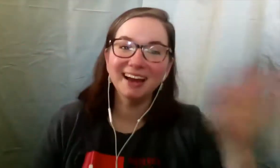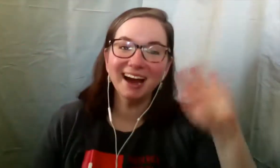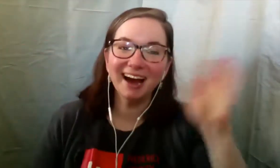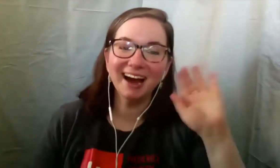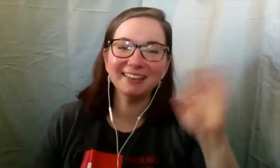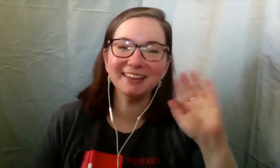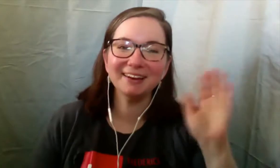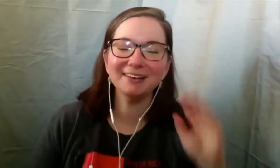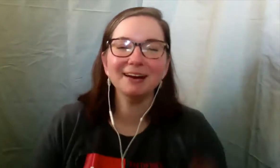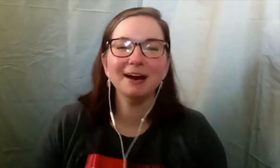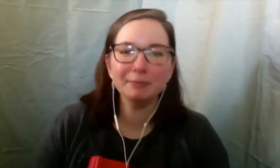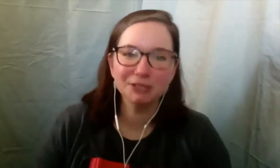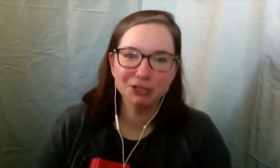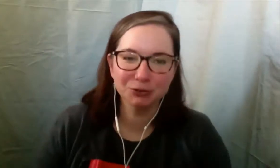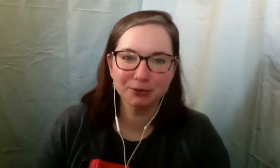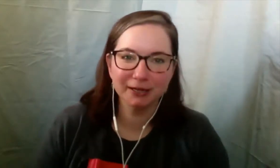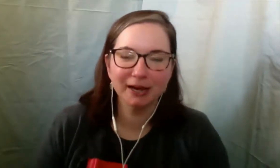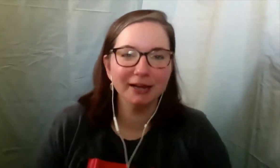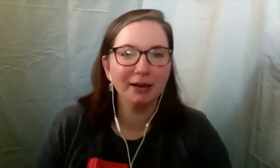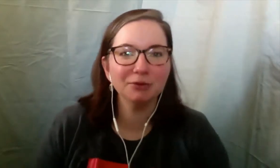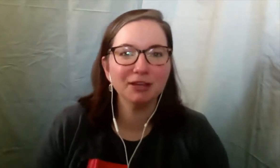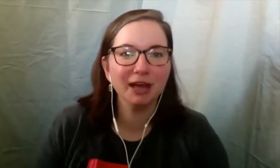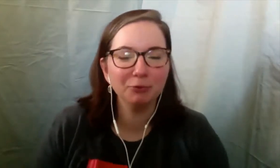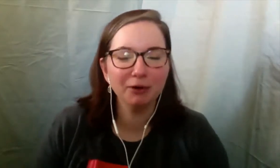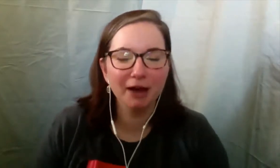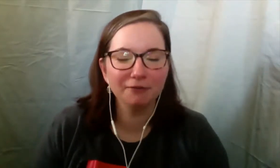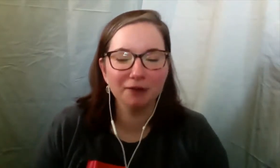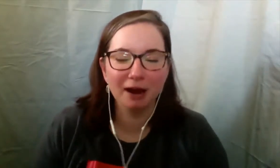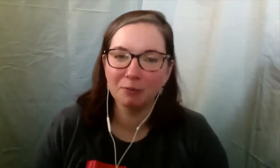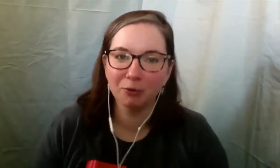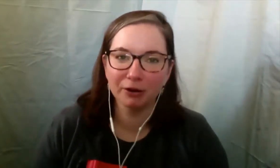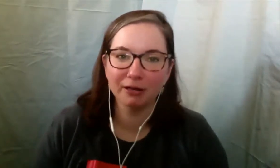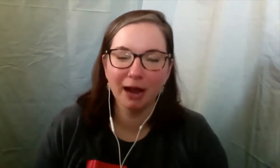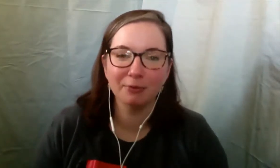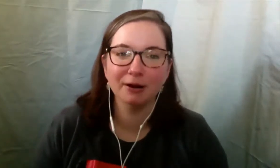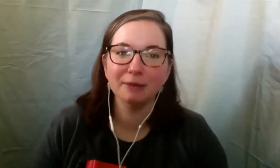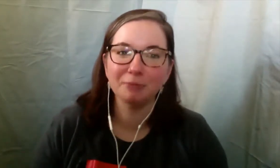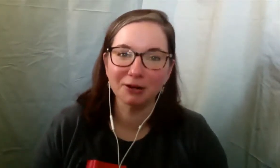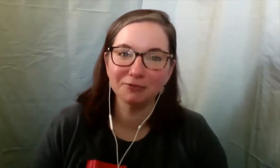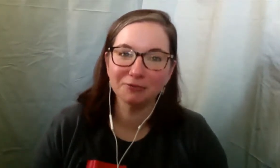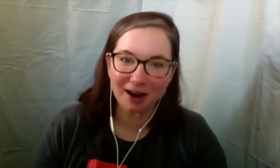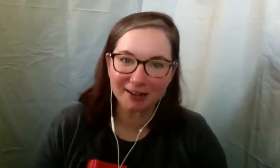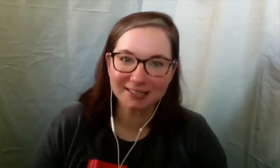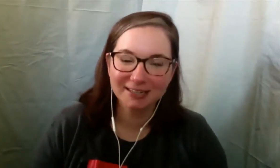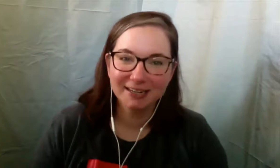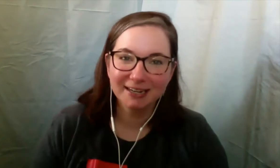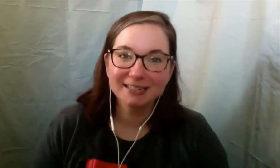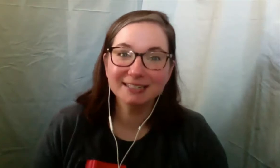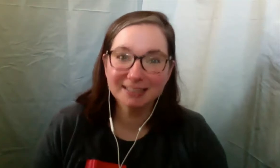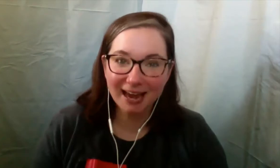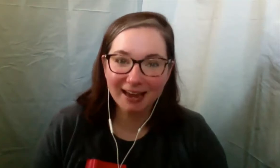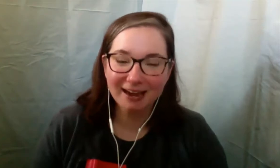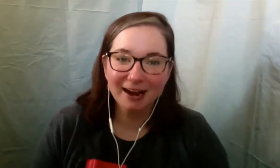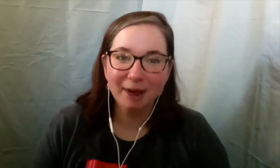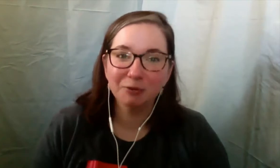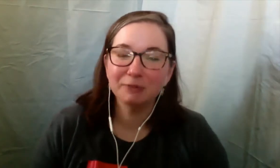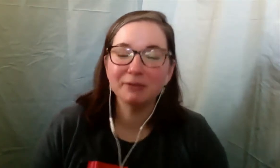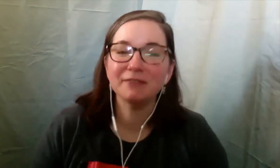Hi there. I'm Miss Julia, and I'm with the Edward F. Fry Memorial Library in Point of Rocks. Today, I'm going to be giving an